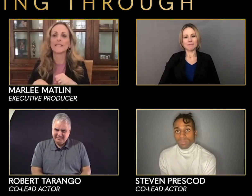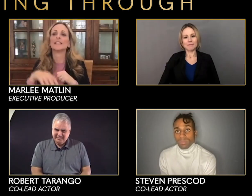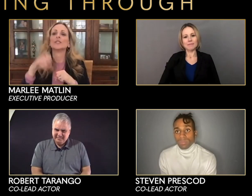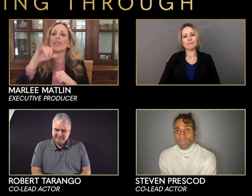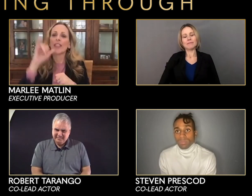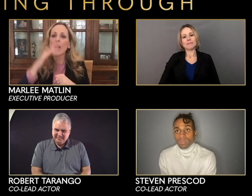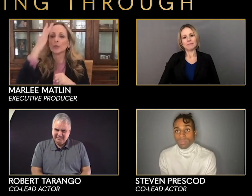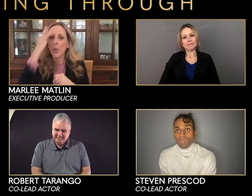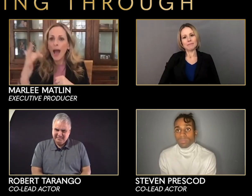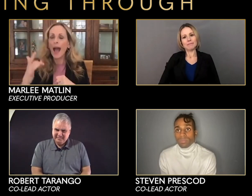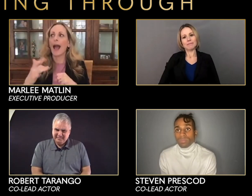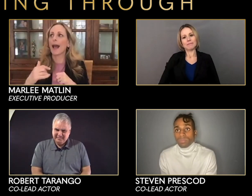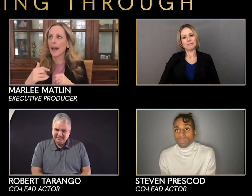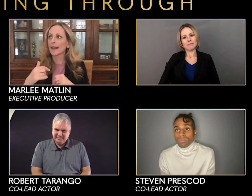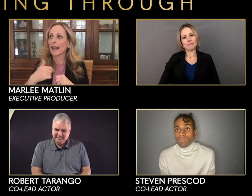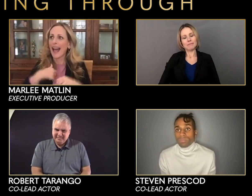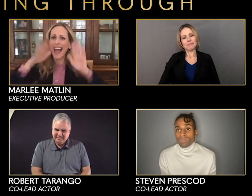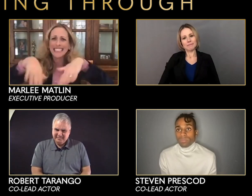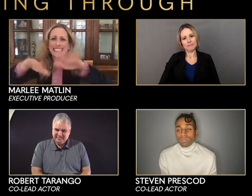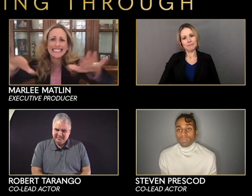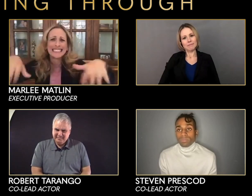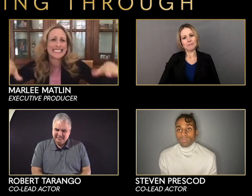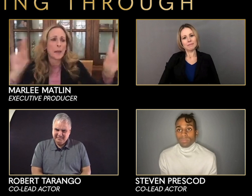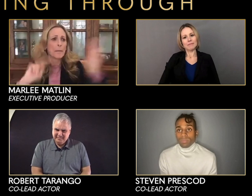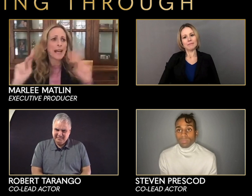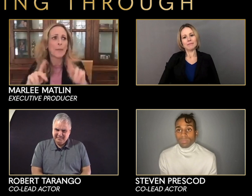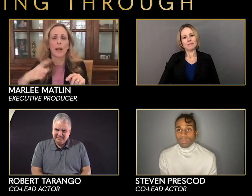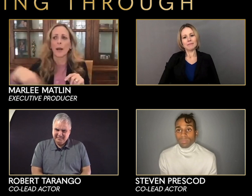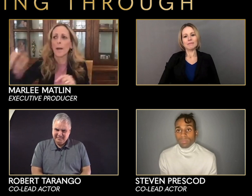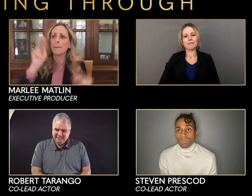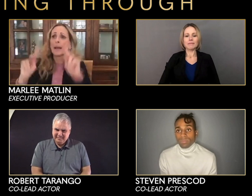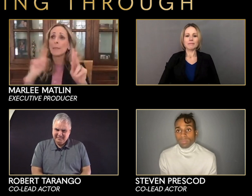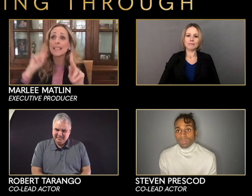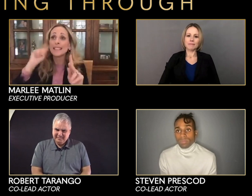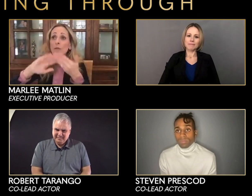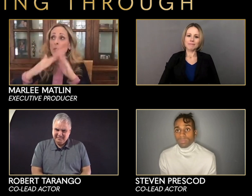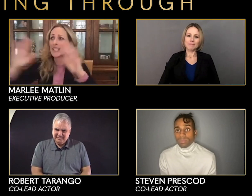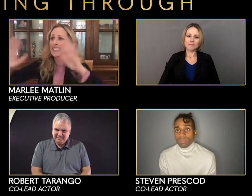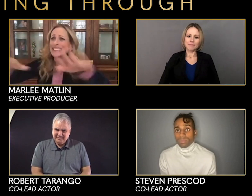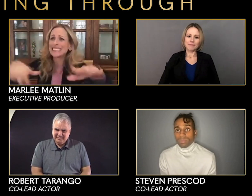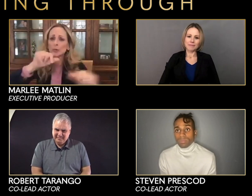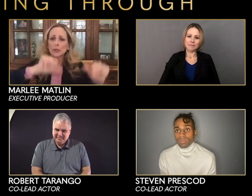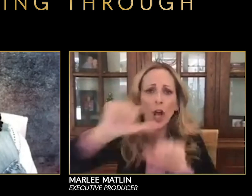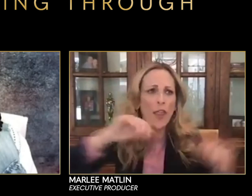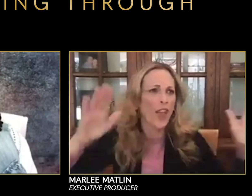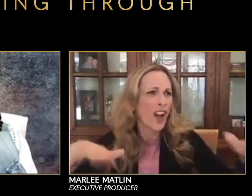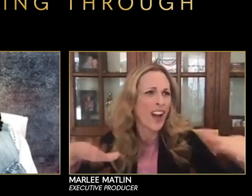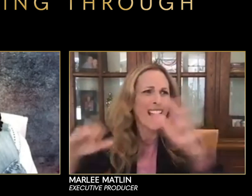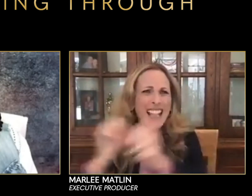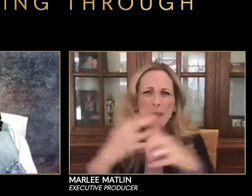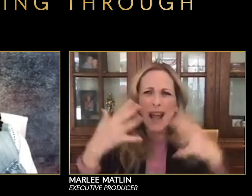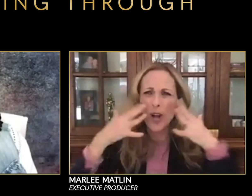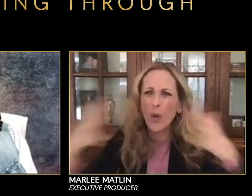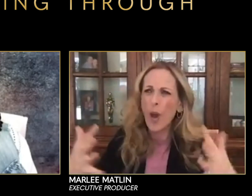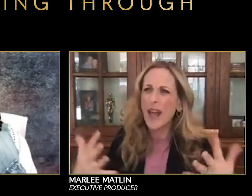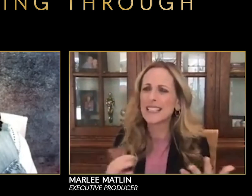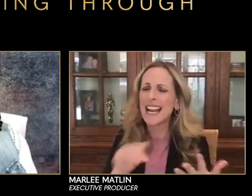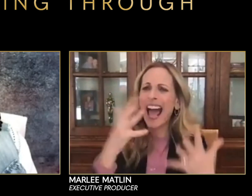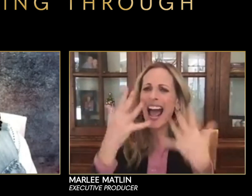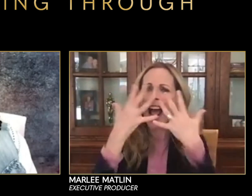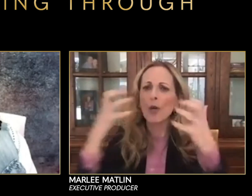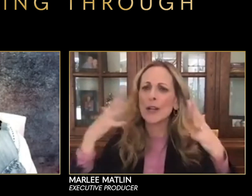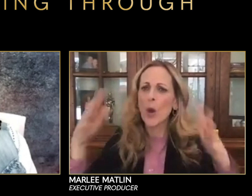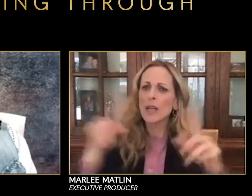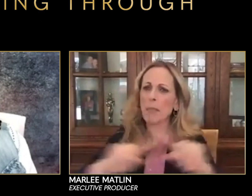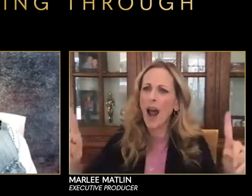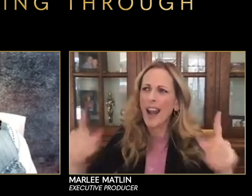There wasn't enough in Hollywood. So that's why I would say to people, to the deaf community, to tell each other,